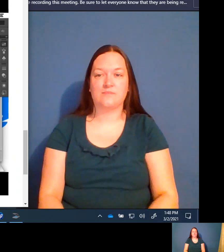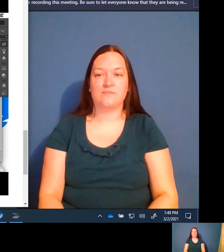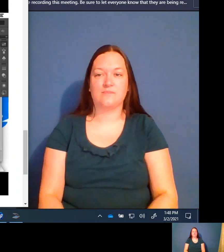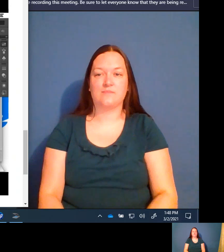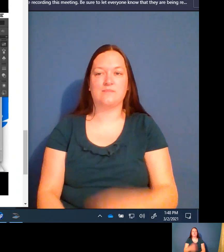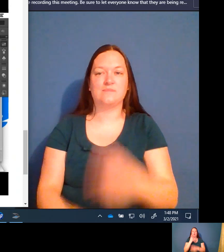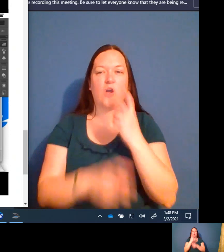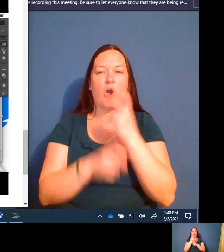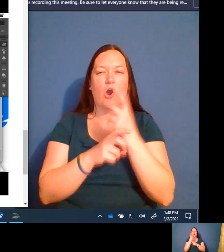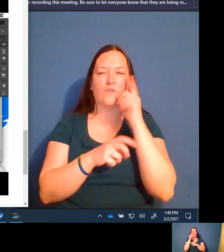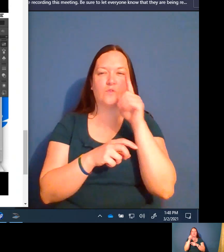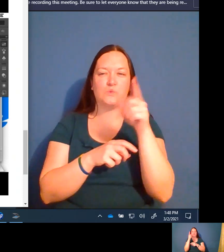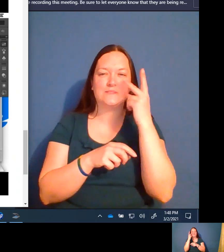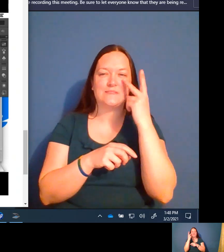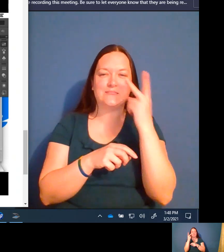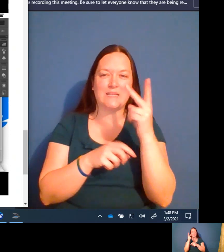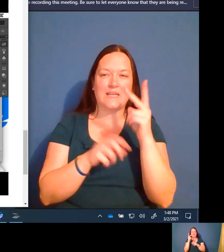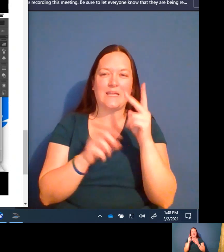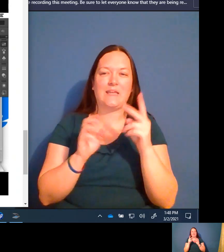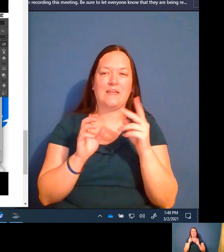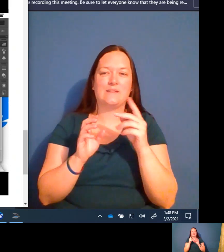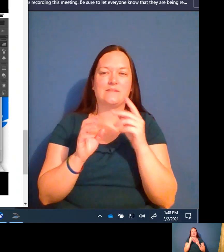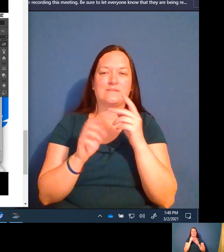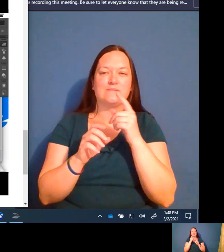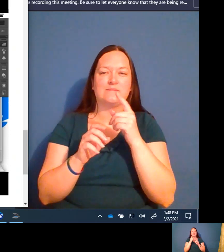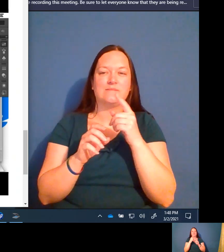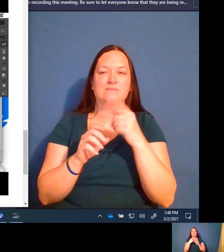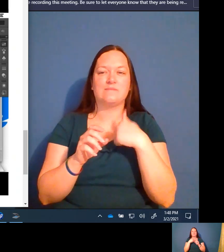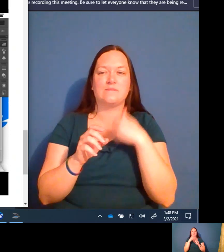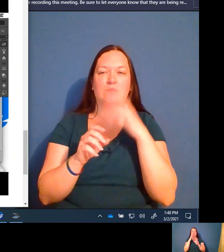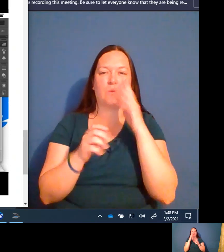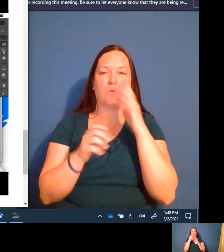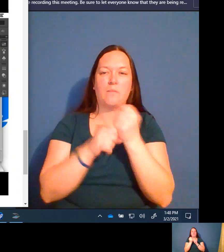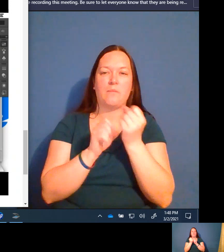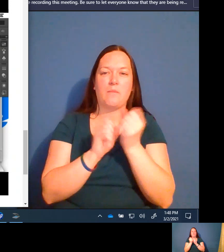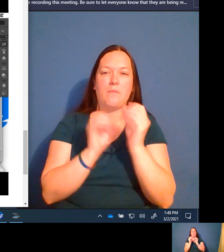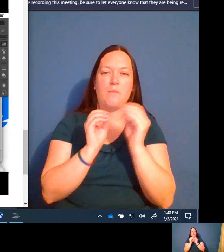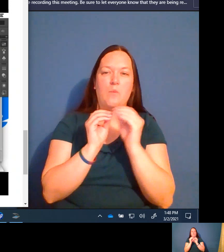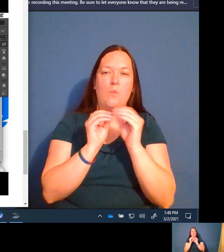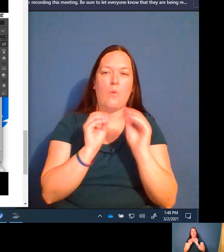I think that's too hard for you to see, so I'm just going to make it more obvious and